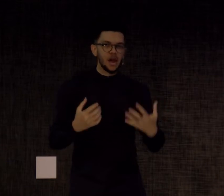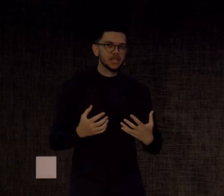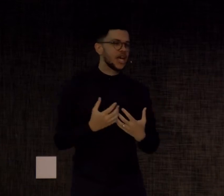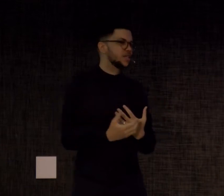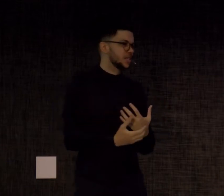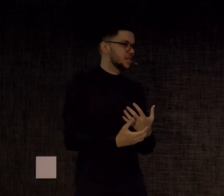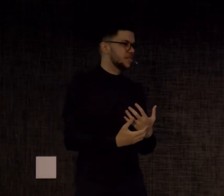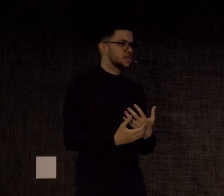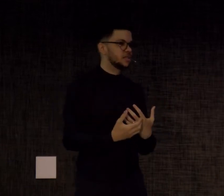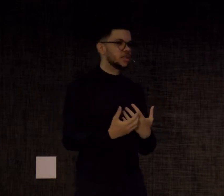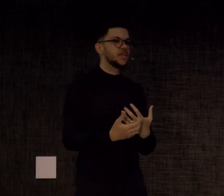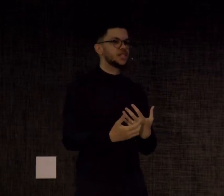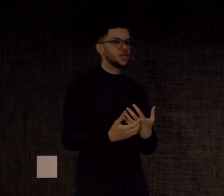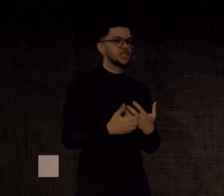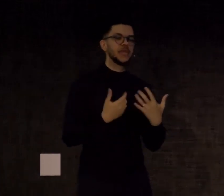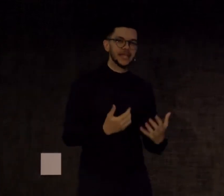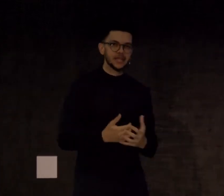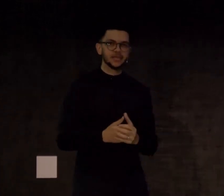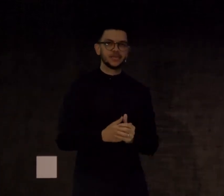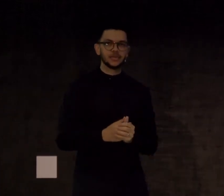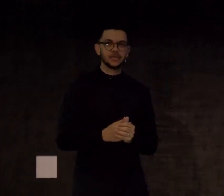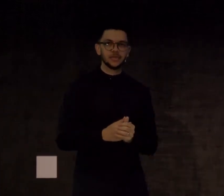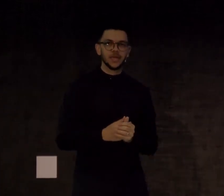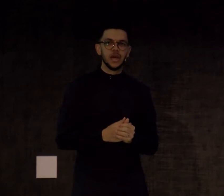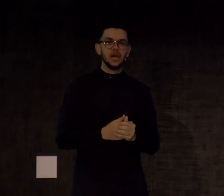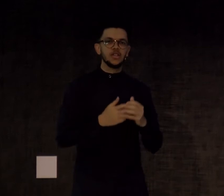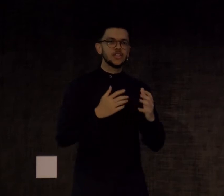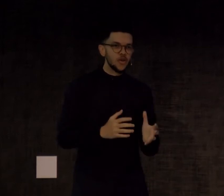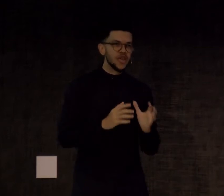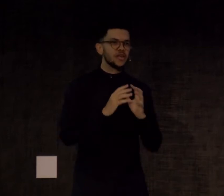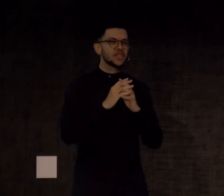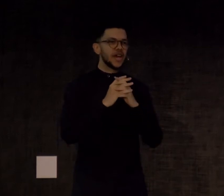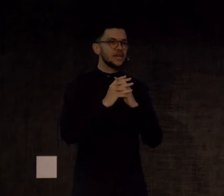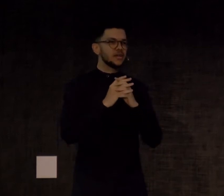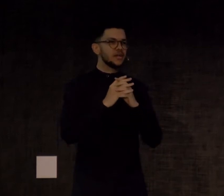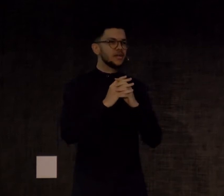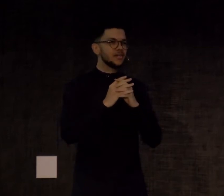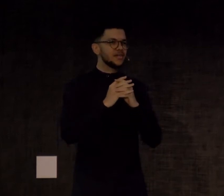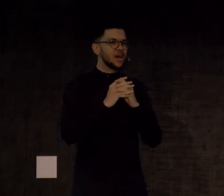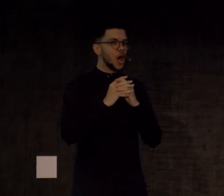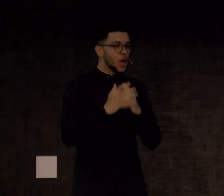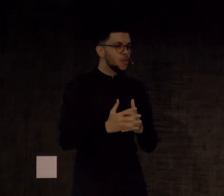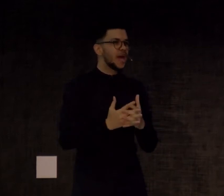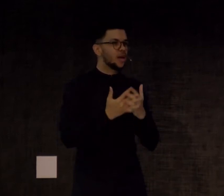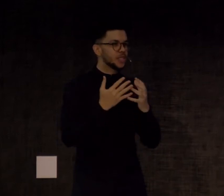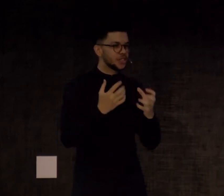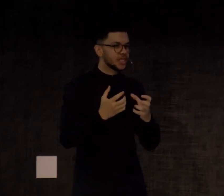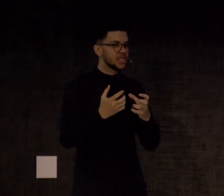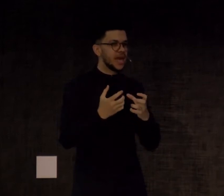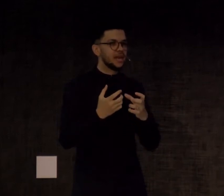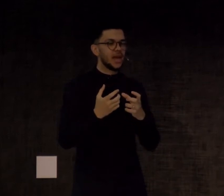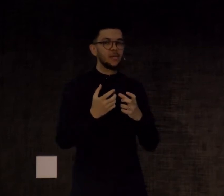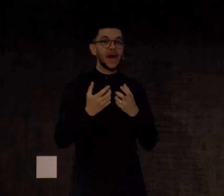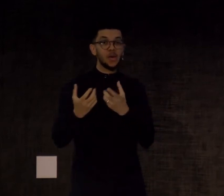and not challenging conventional wisdom is, so there is great hope and